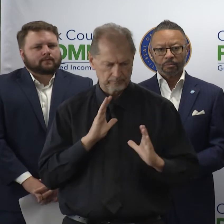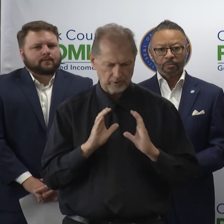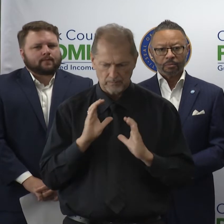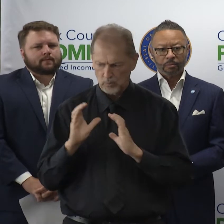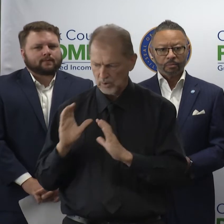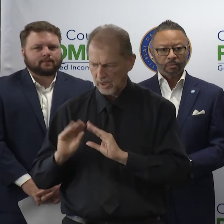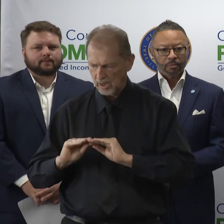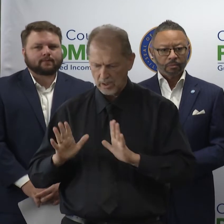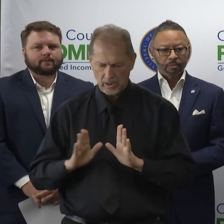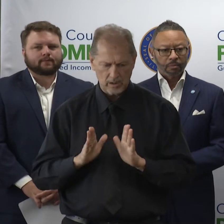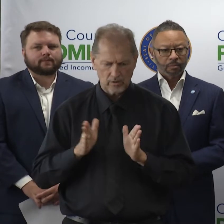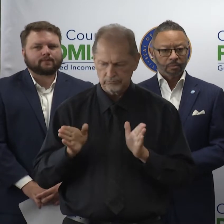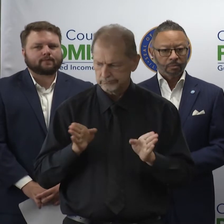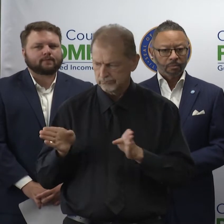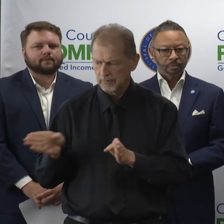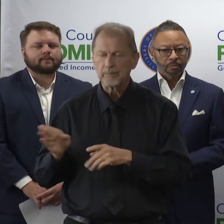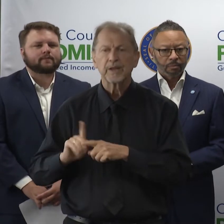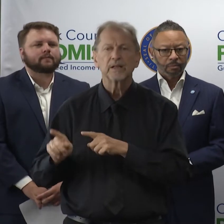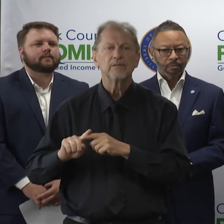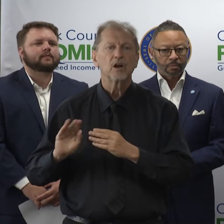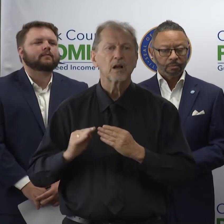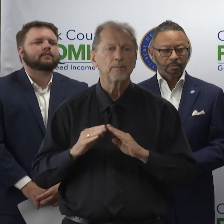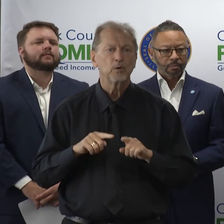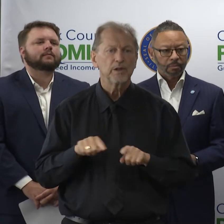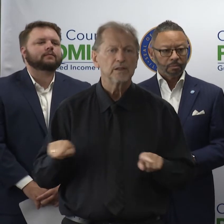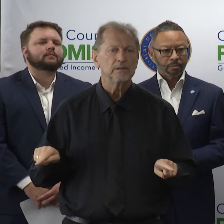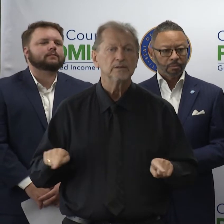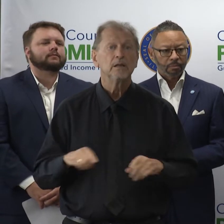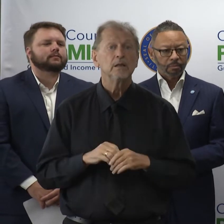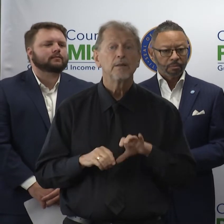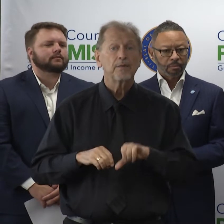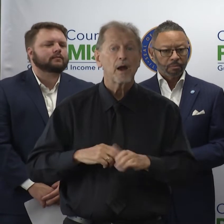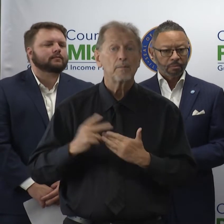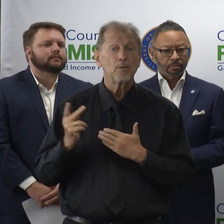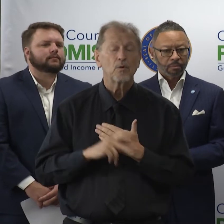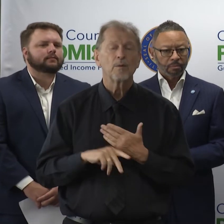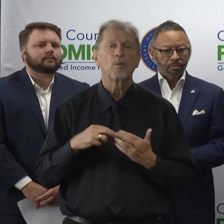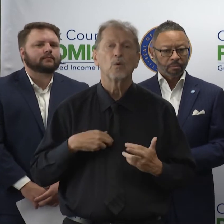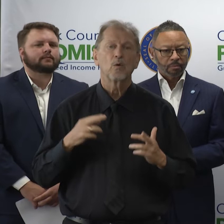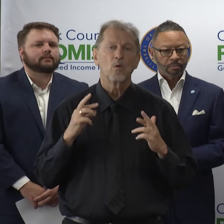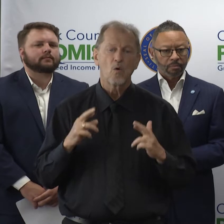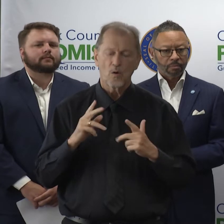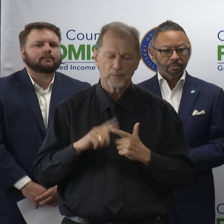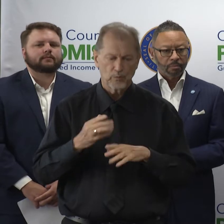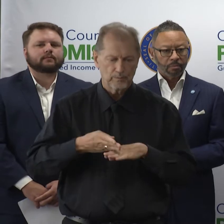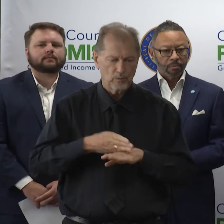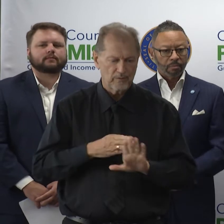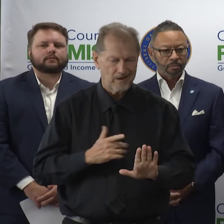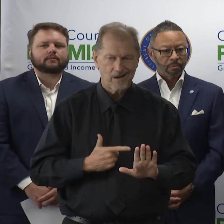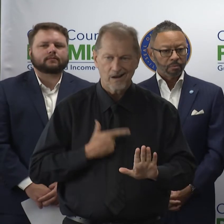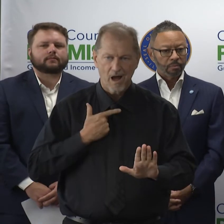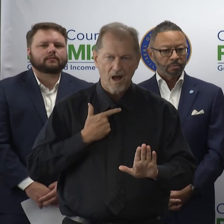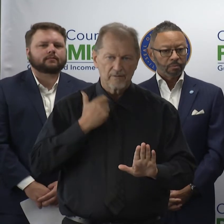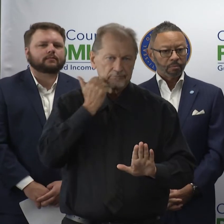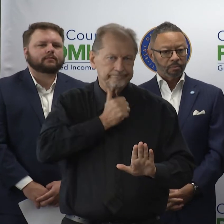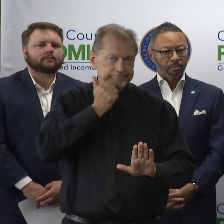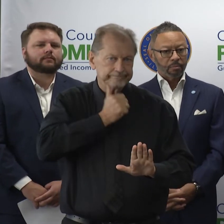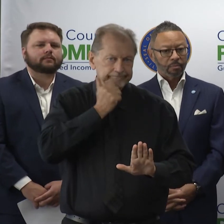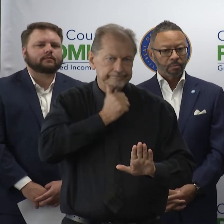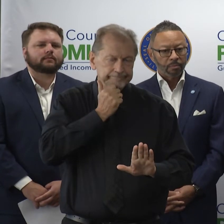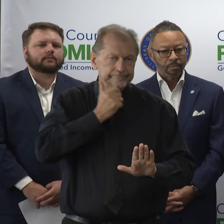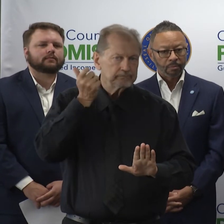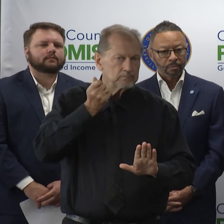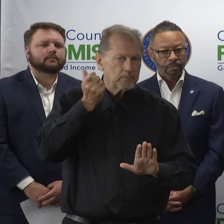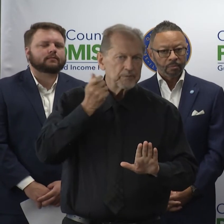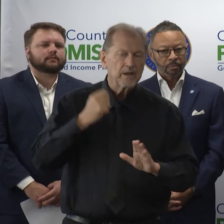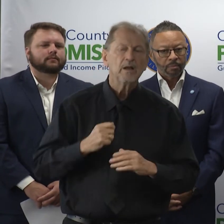in and across communities. Through this program, we hope to improve recipients' lives, and we feel many people in communities